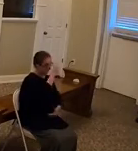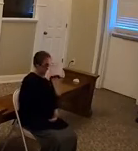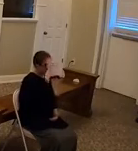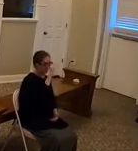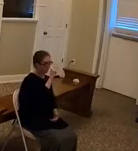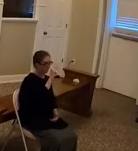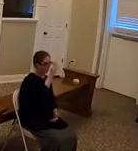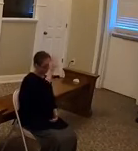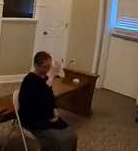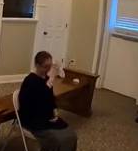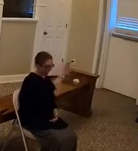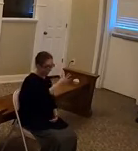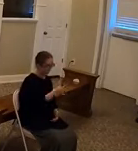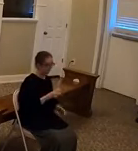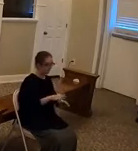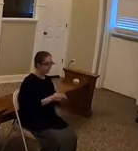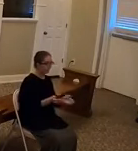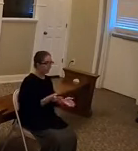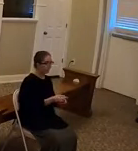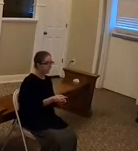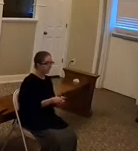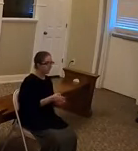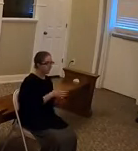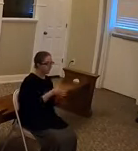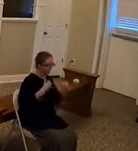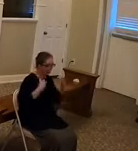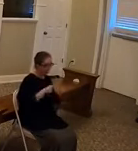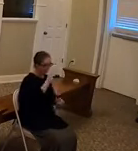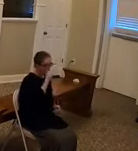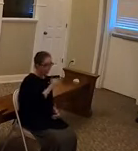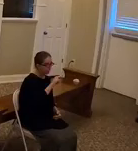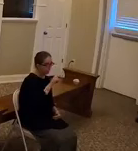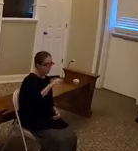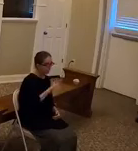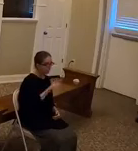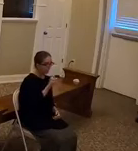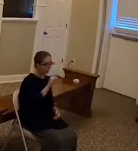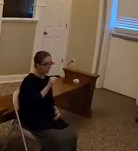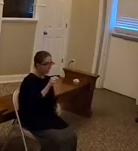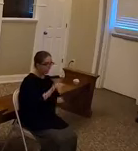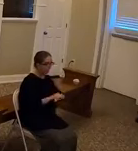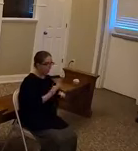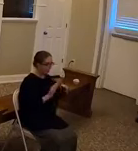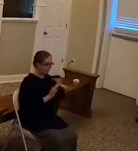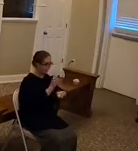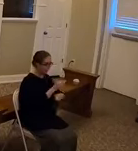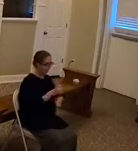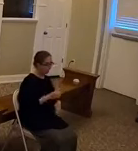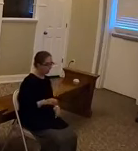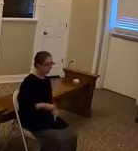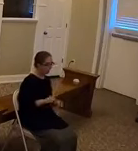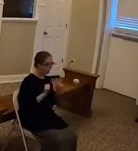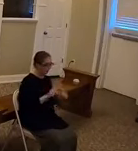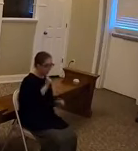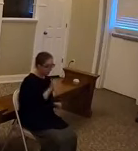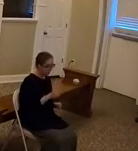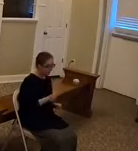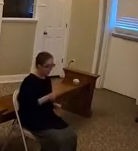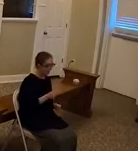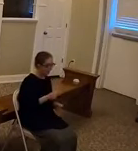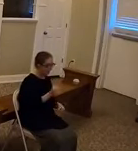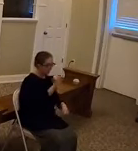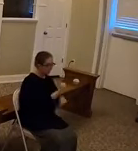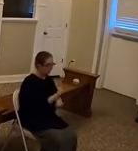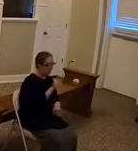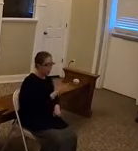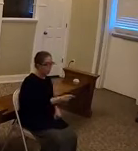you, everything he had. But then he told Ziba, he said, he's lame on his feet, so therefore he can't farm it.